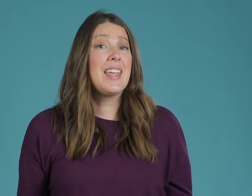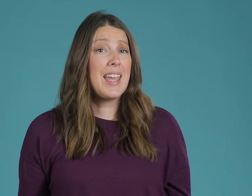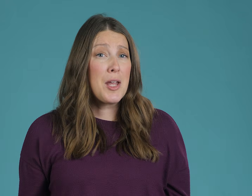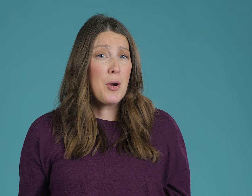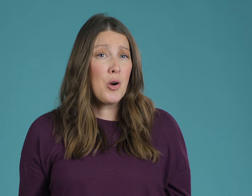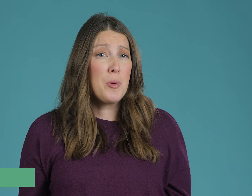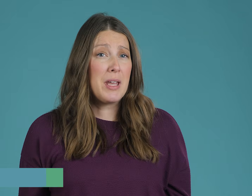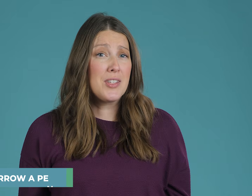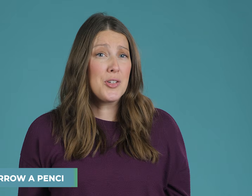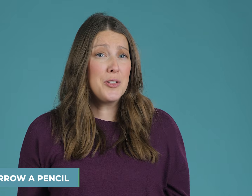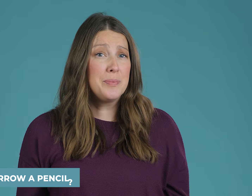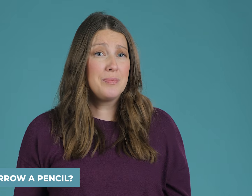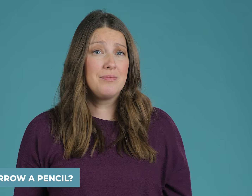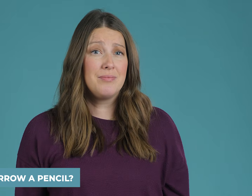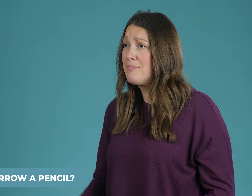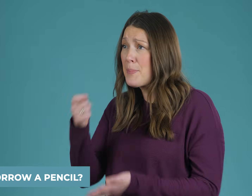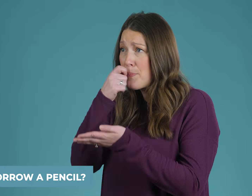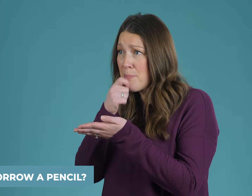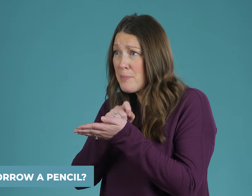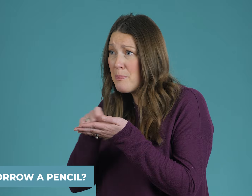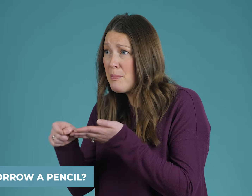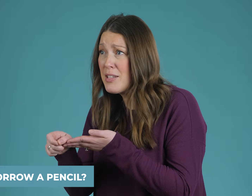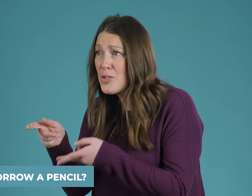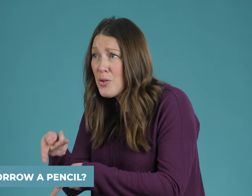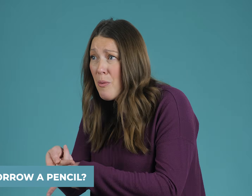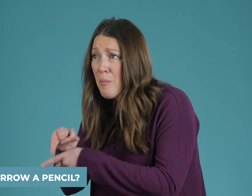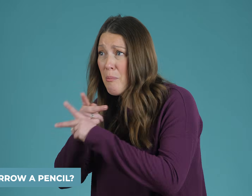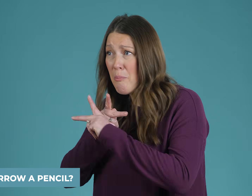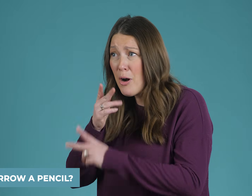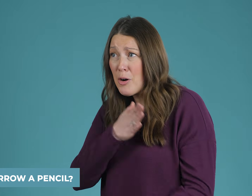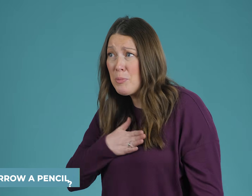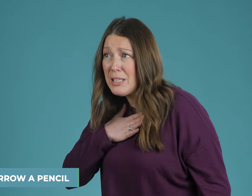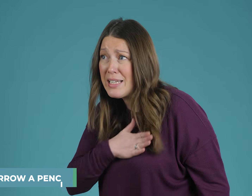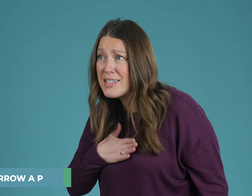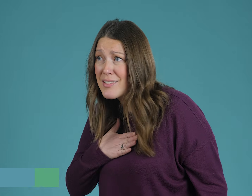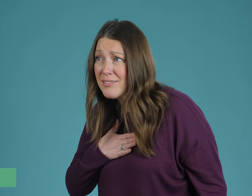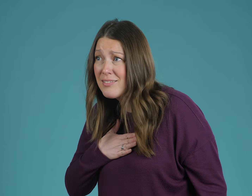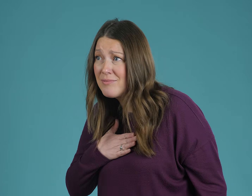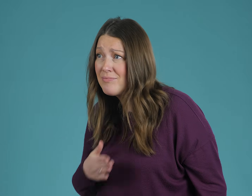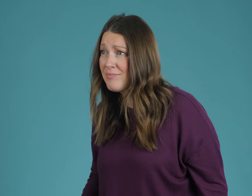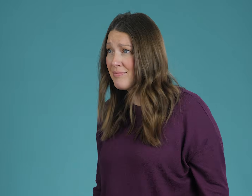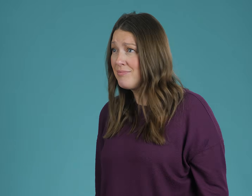Can I borrow a pencil? Pencil, borrow please.